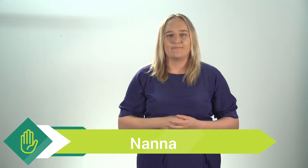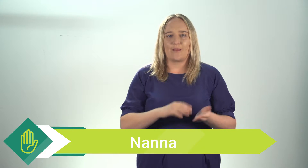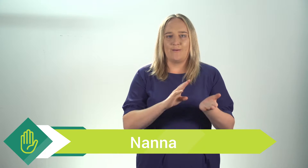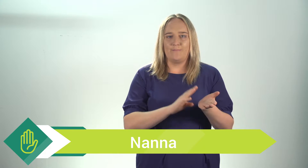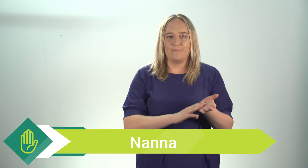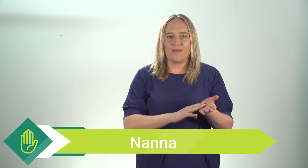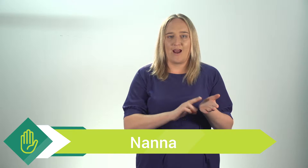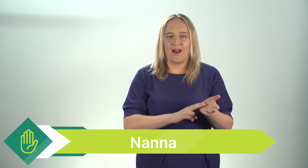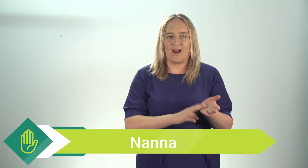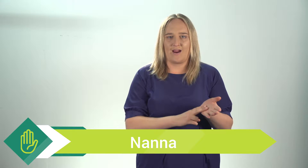Nana.